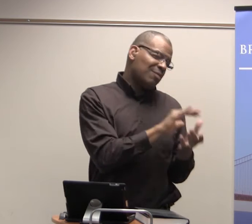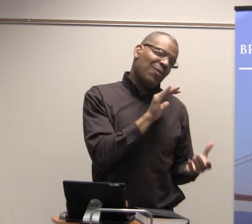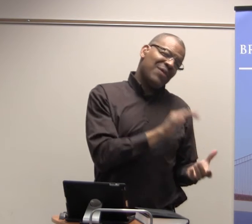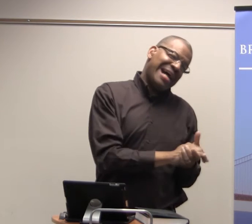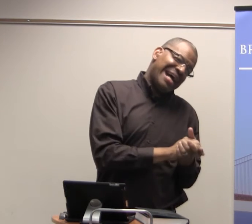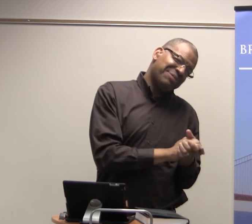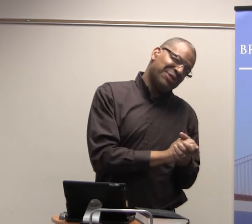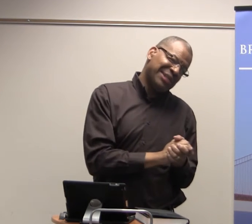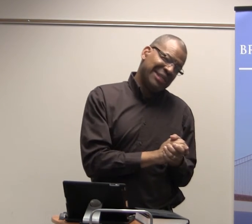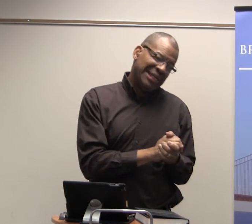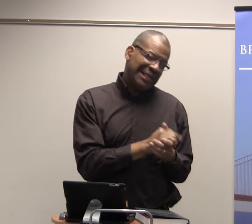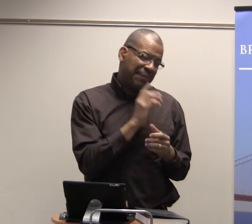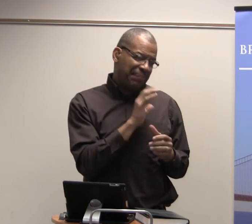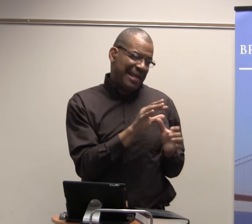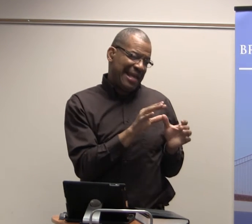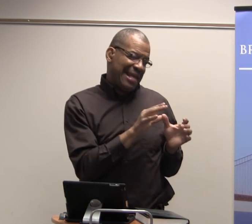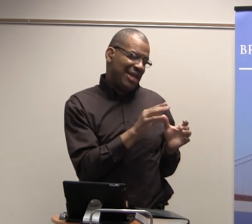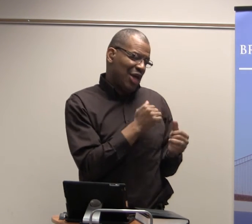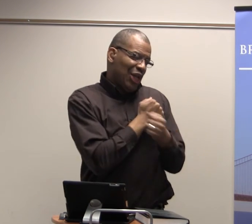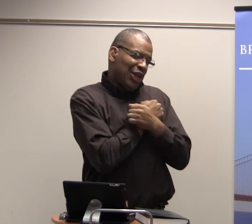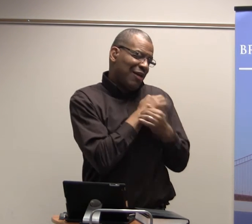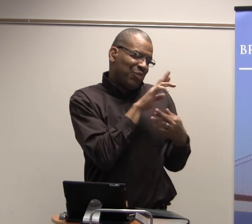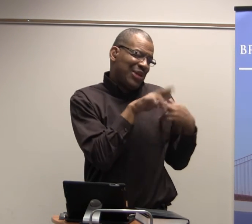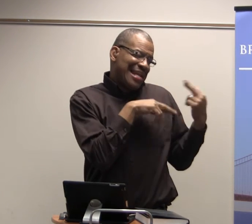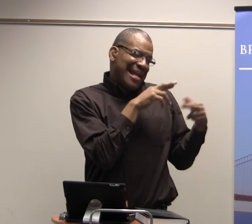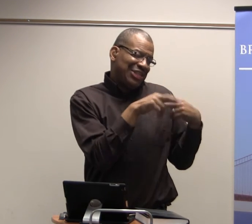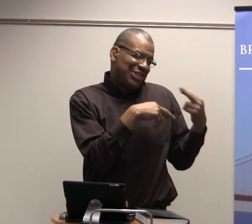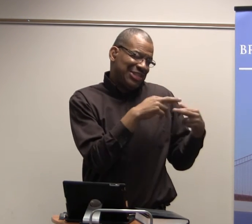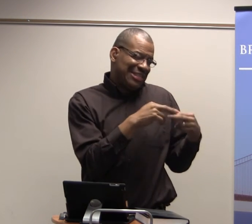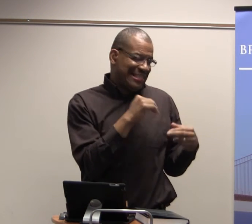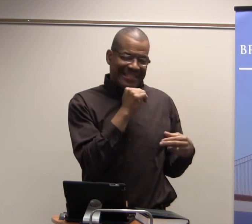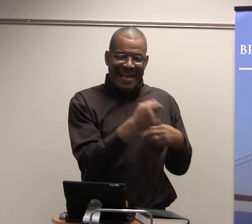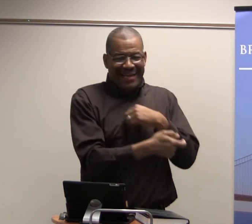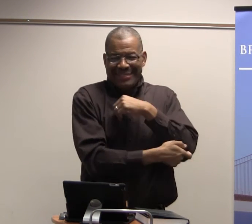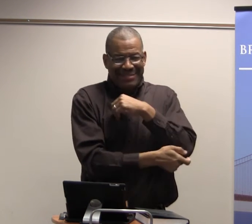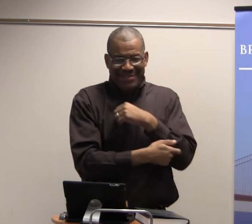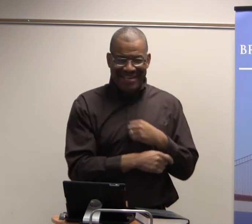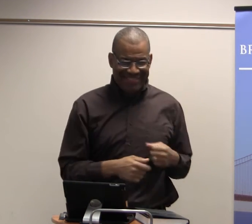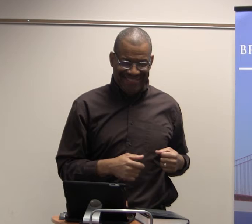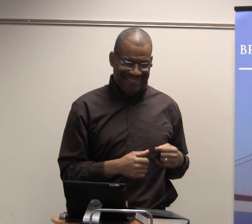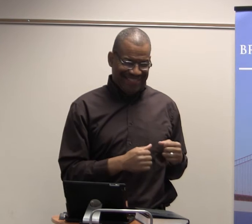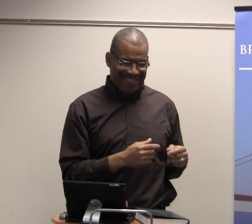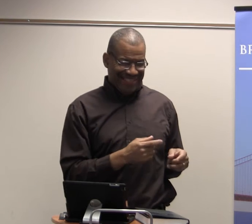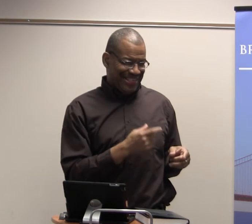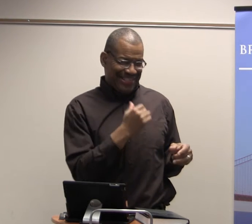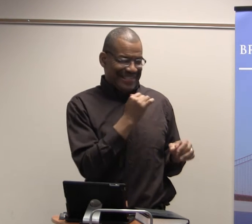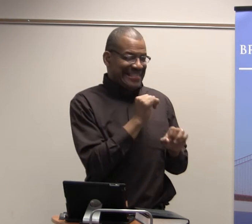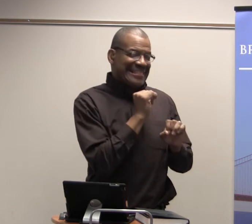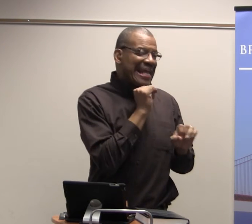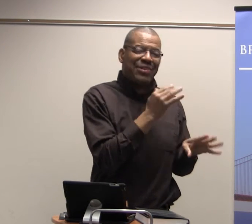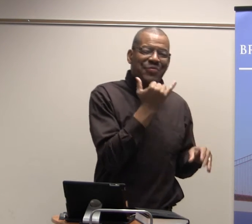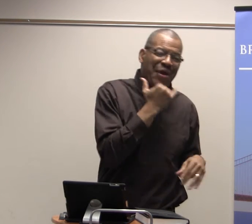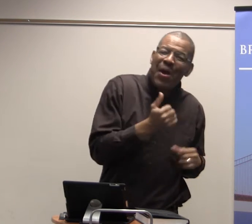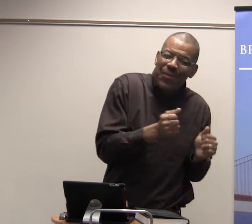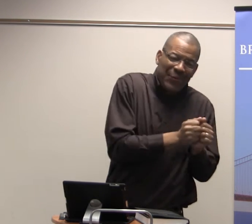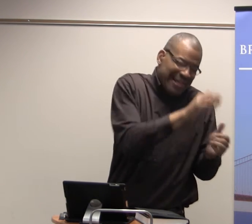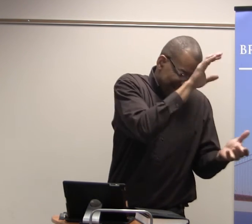Holy life can be self-revelation is not a temptation. It's nothing wrong with the